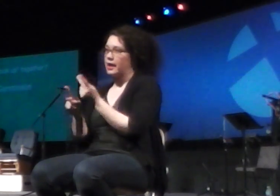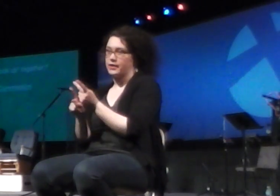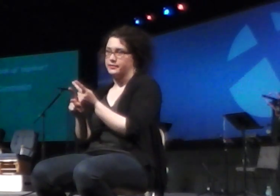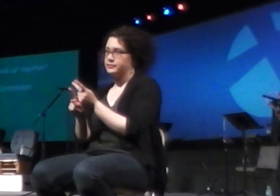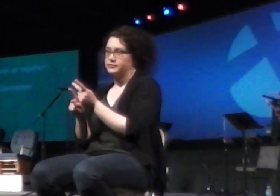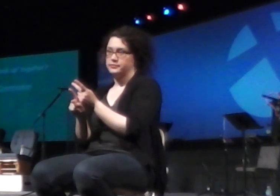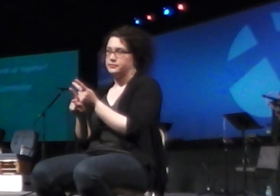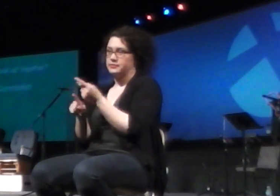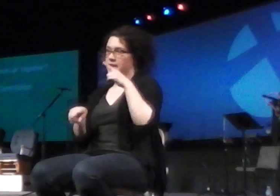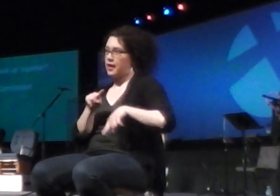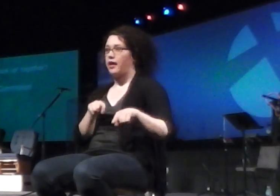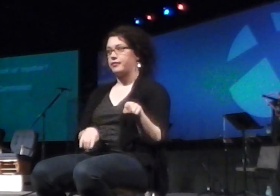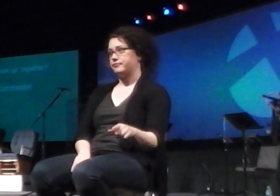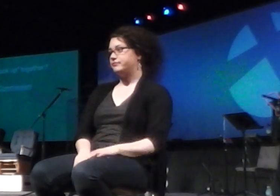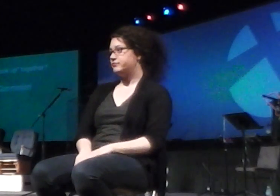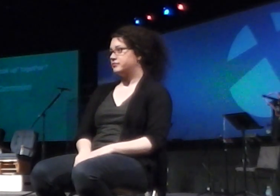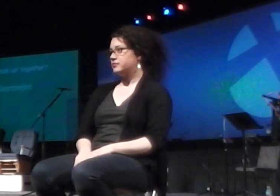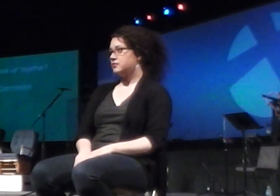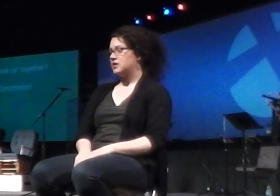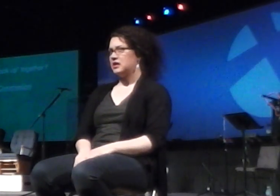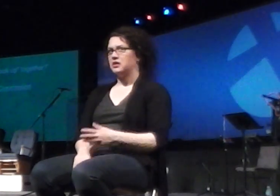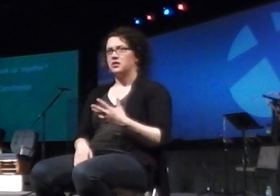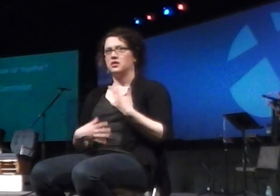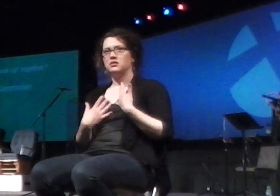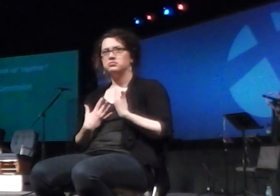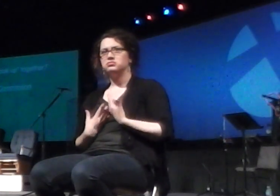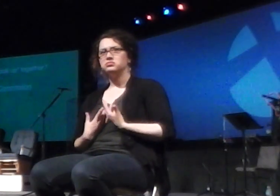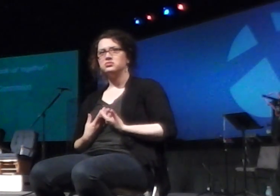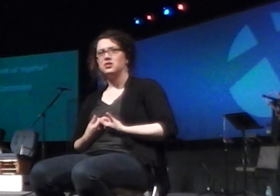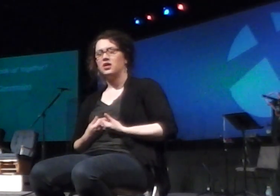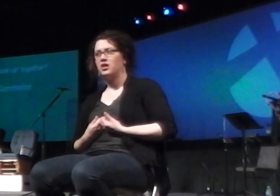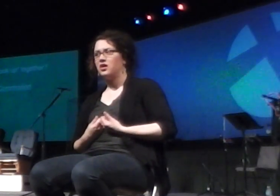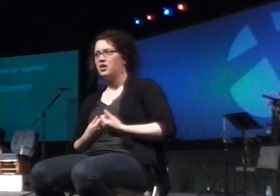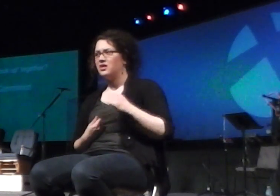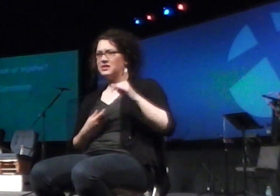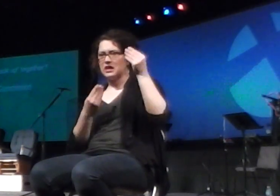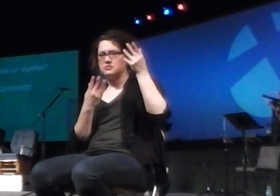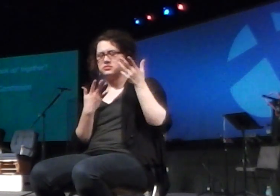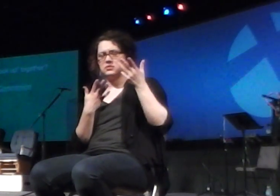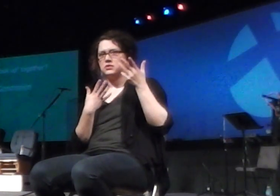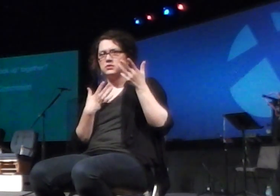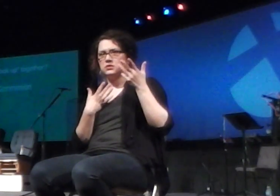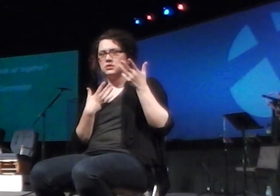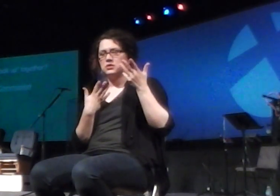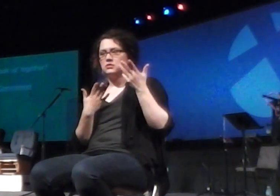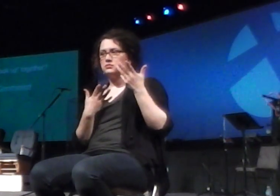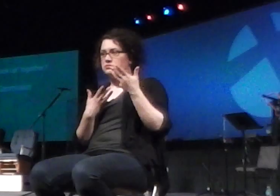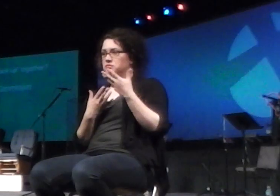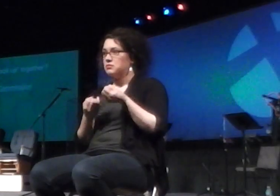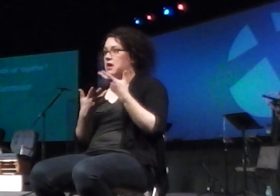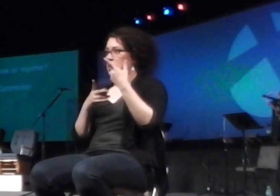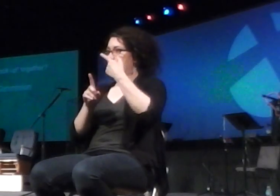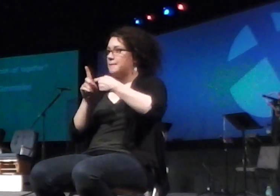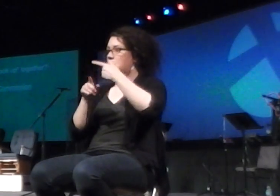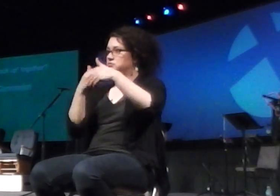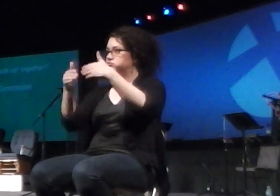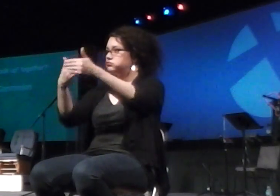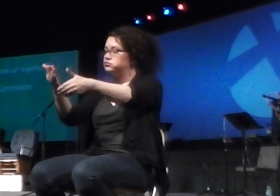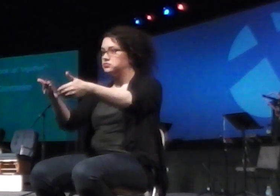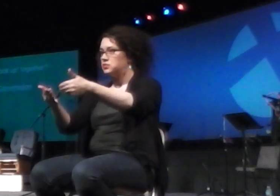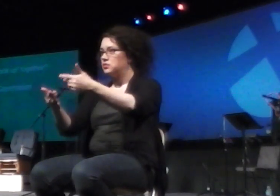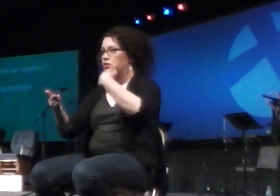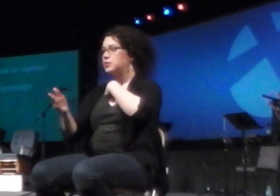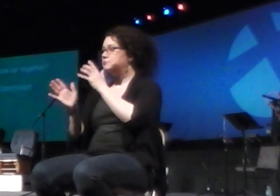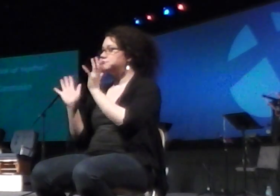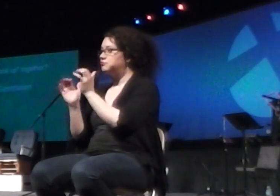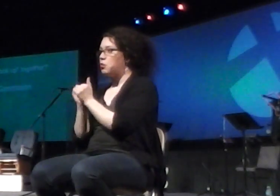And so that was the news we got. And several months later, we were talking to a hand surgeon. It was a specialist